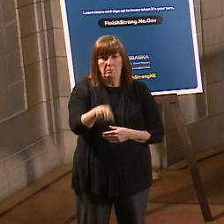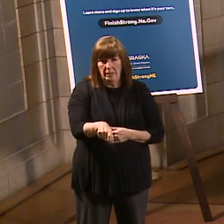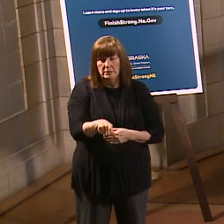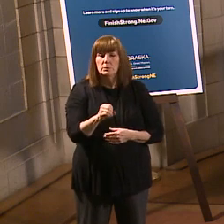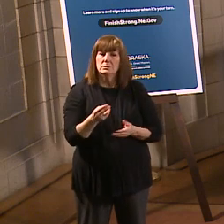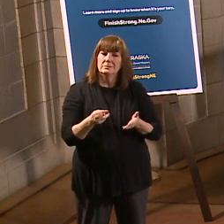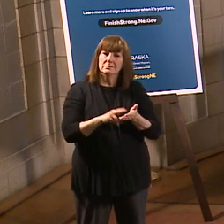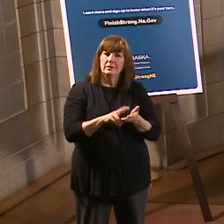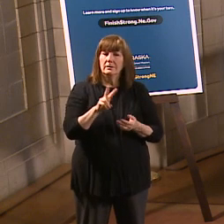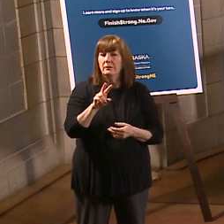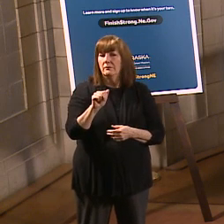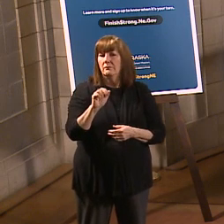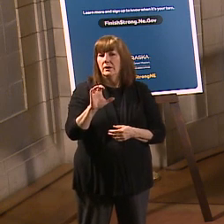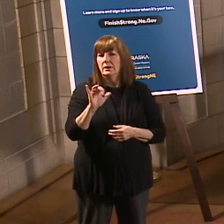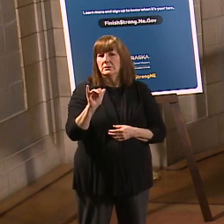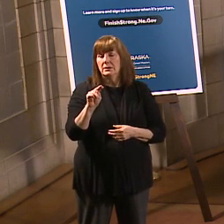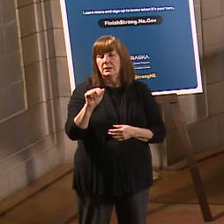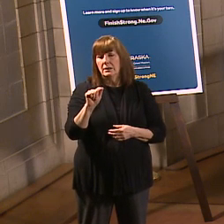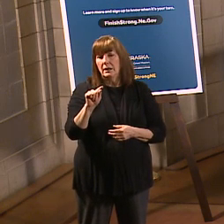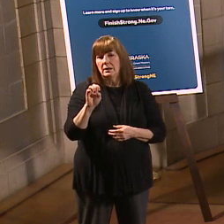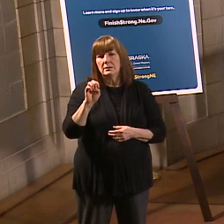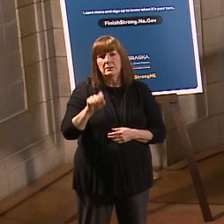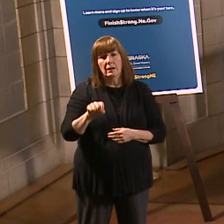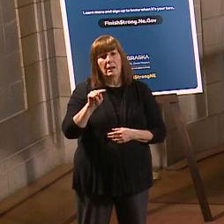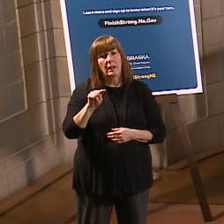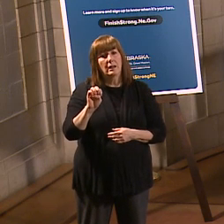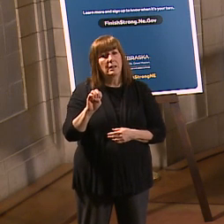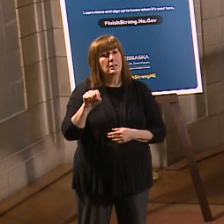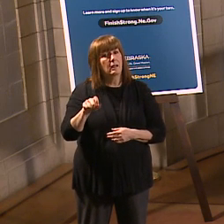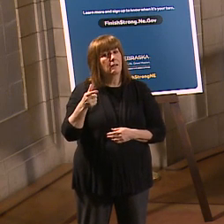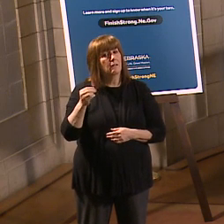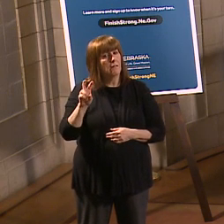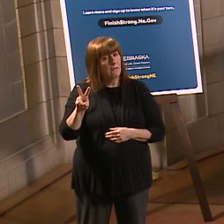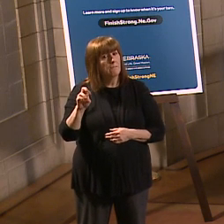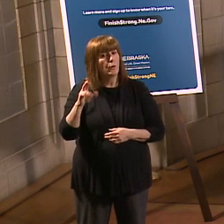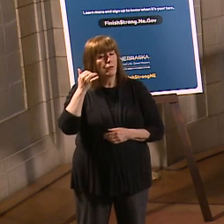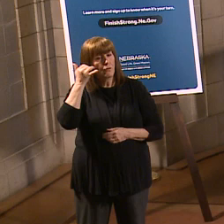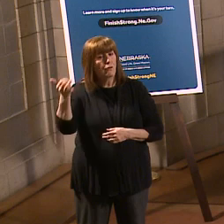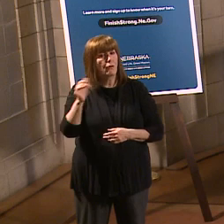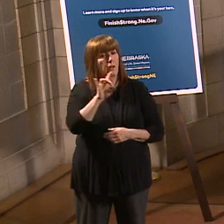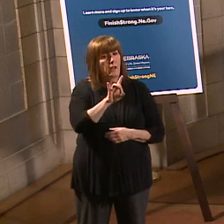sign up at vaccinate.ne.gov or call the 833 number,